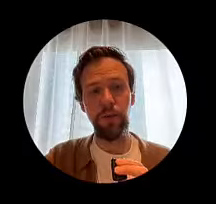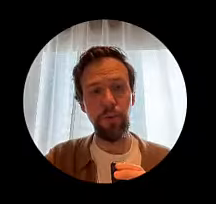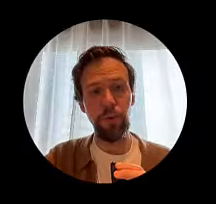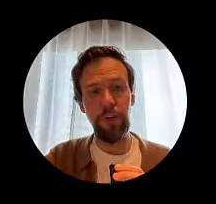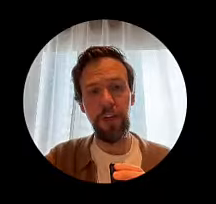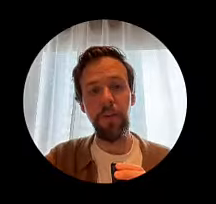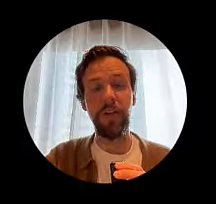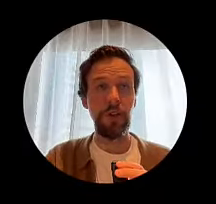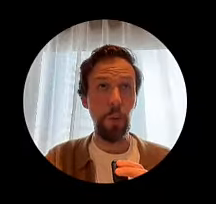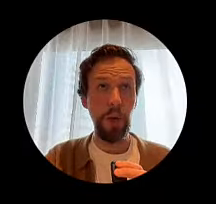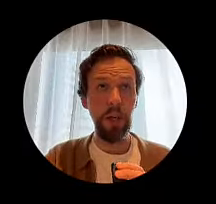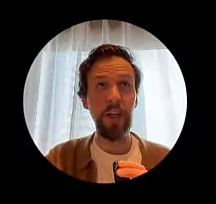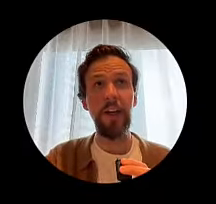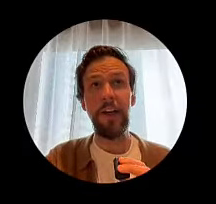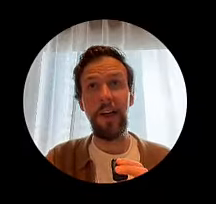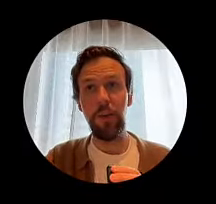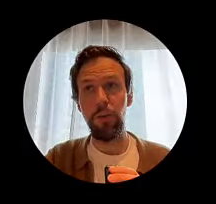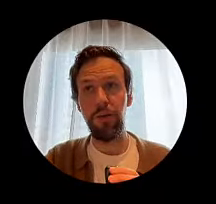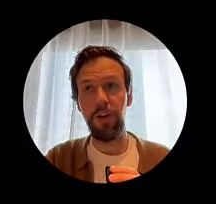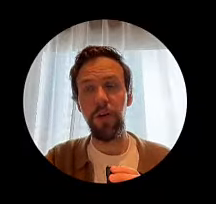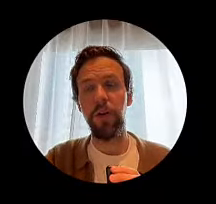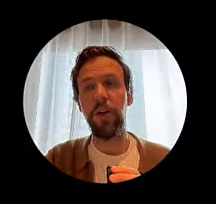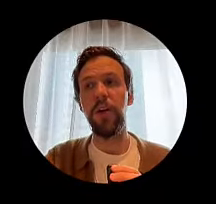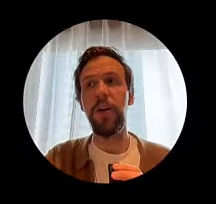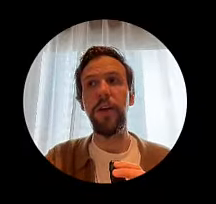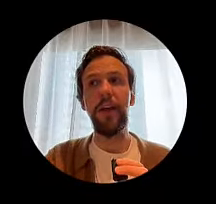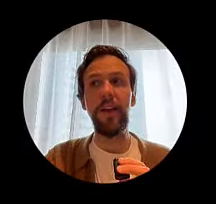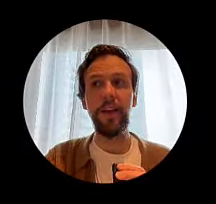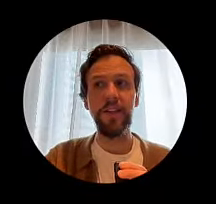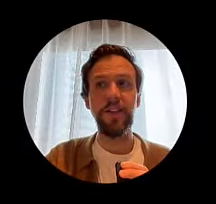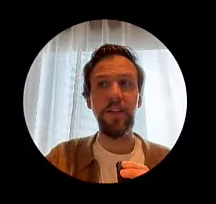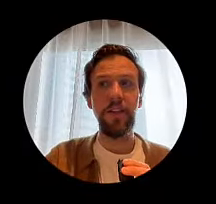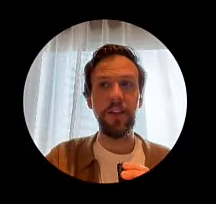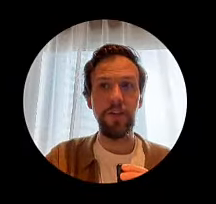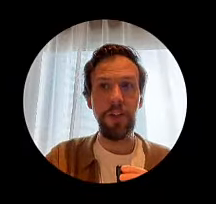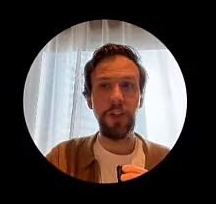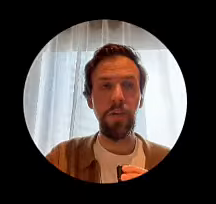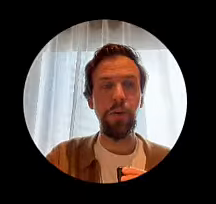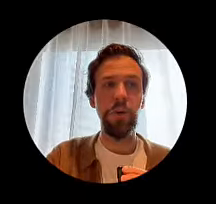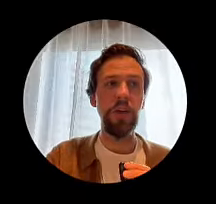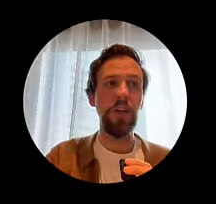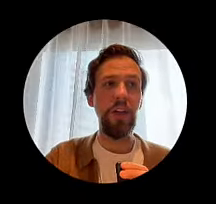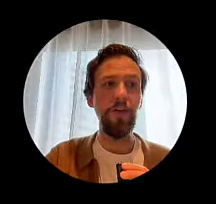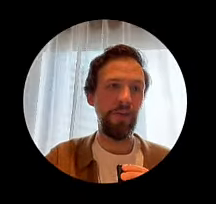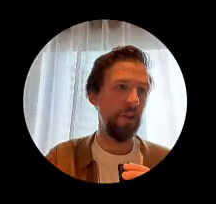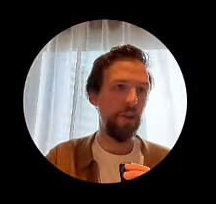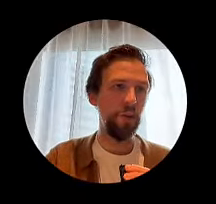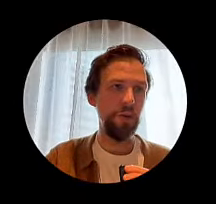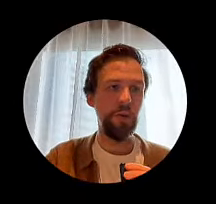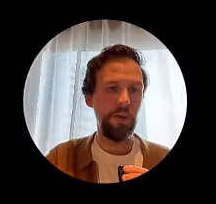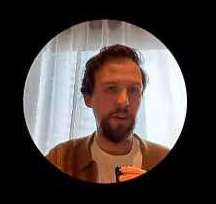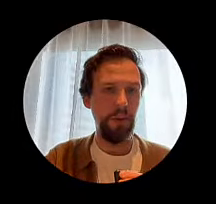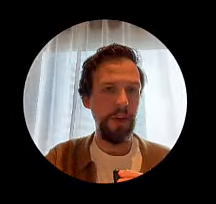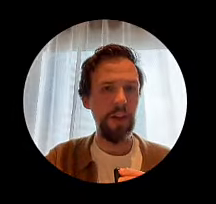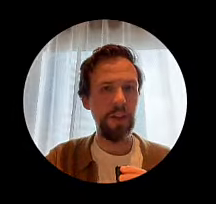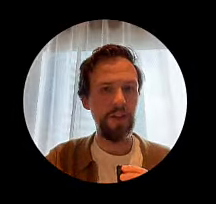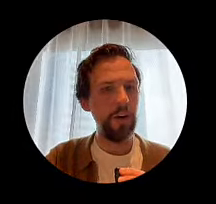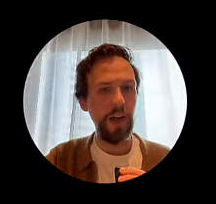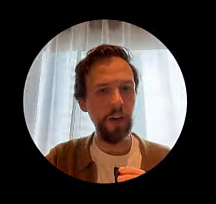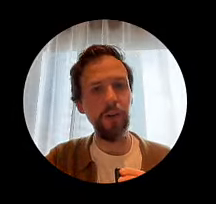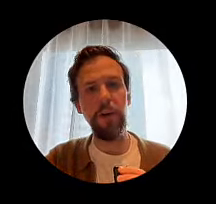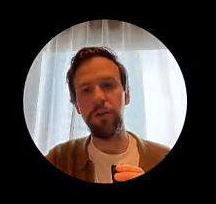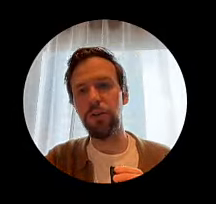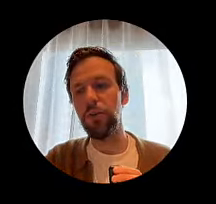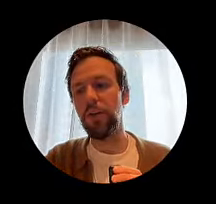reply to support emails quickly and with care. And that is especially important if a user or a player is